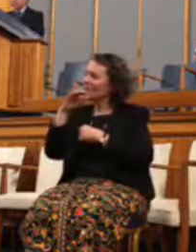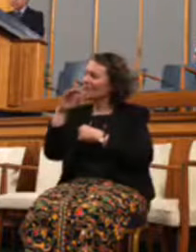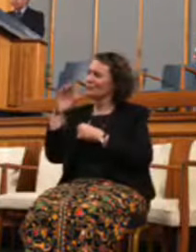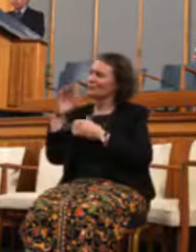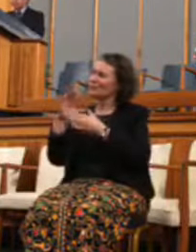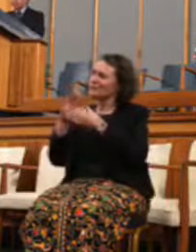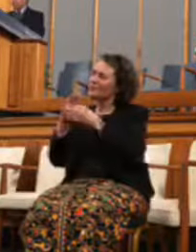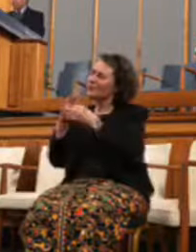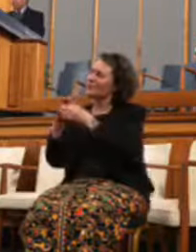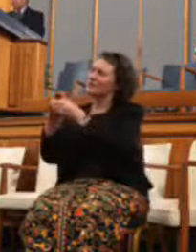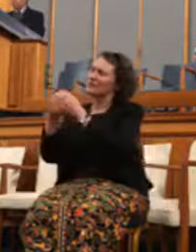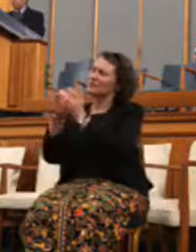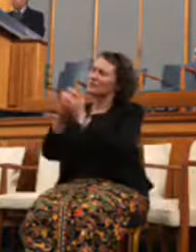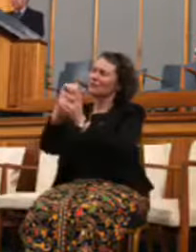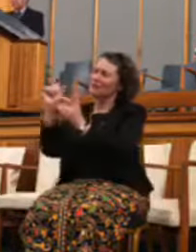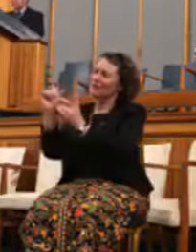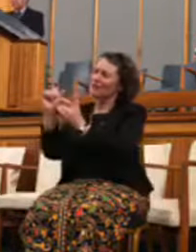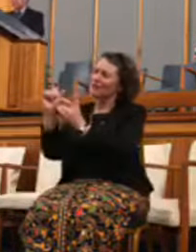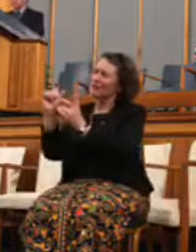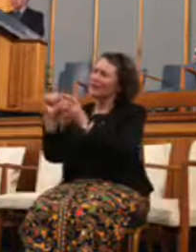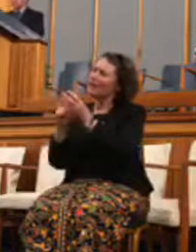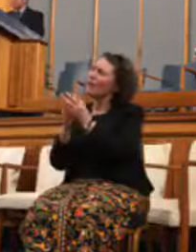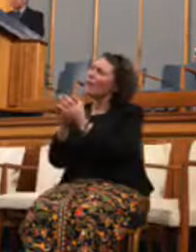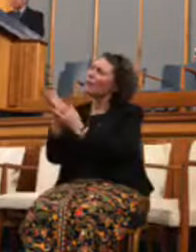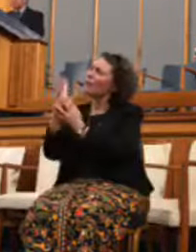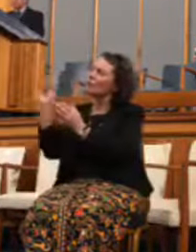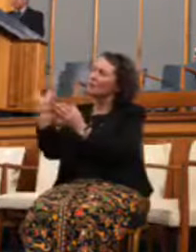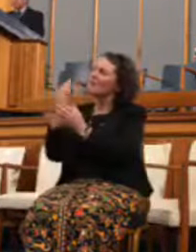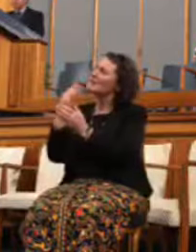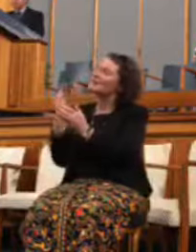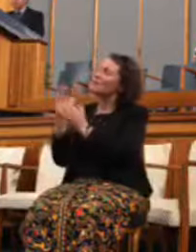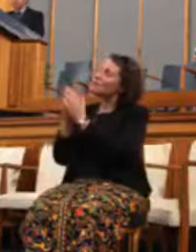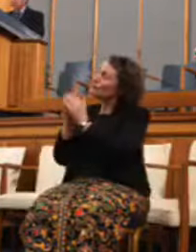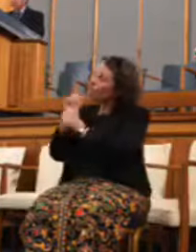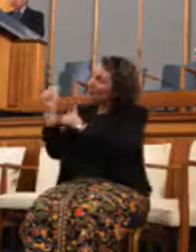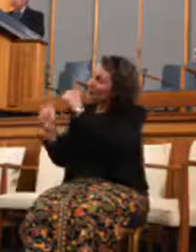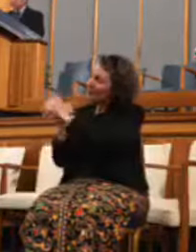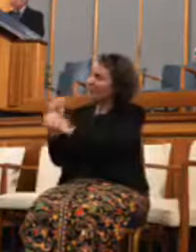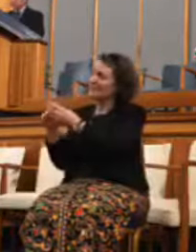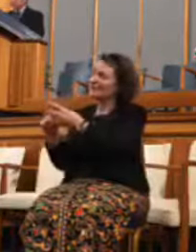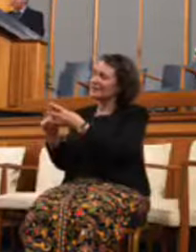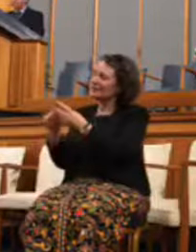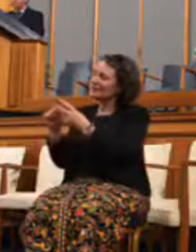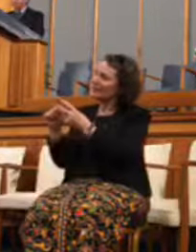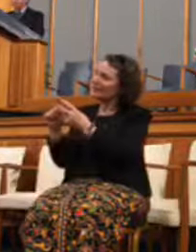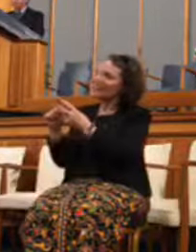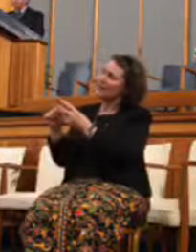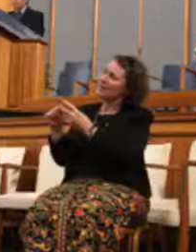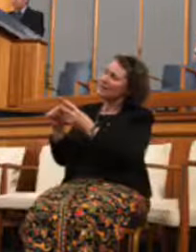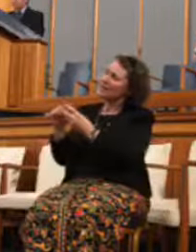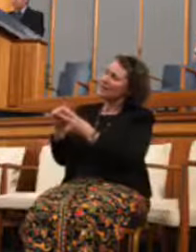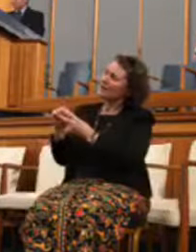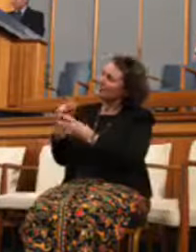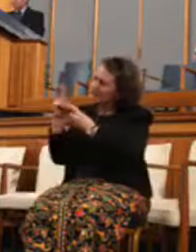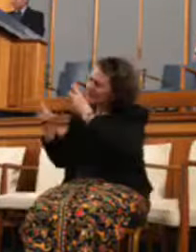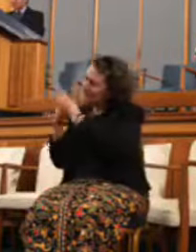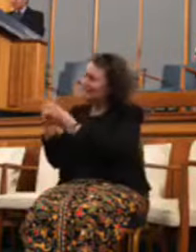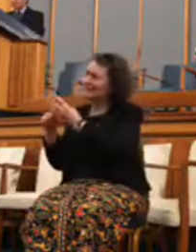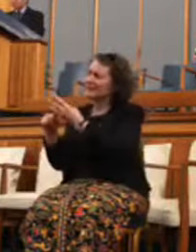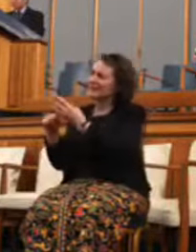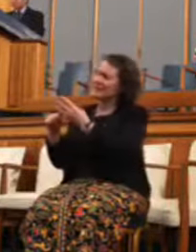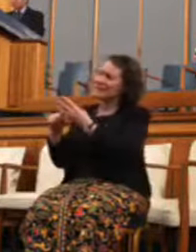again, and bless our praises, bless our prayers, bless the preaching of thy word. Make this place a place